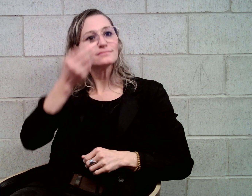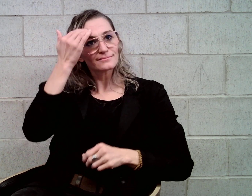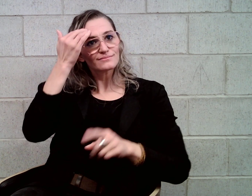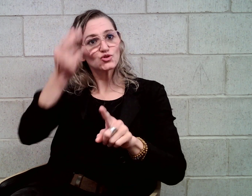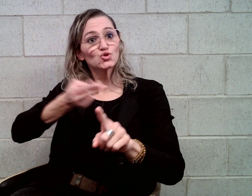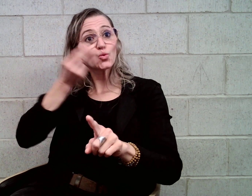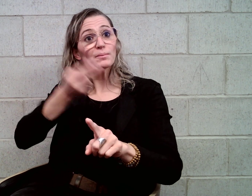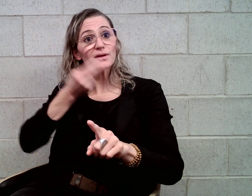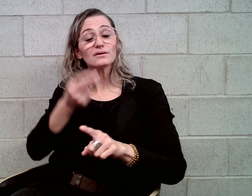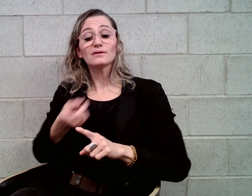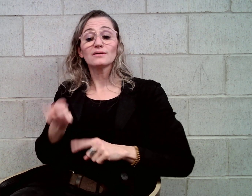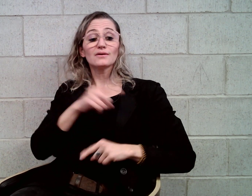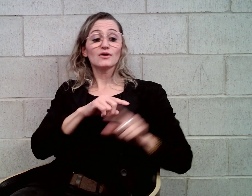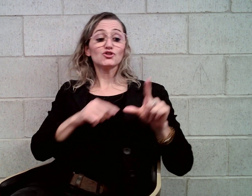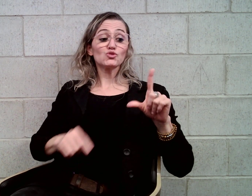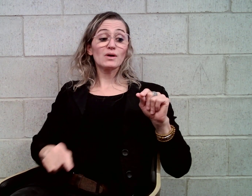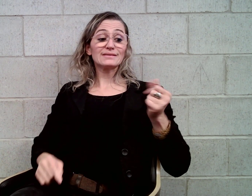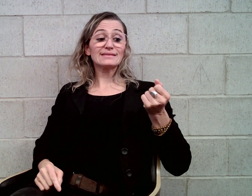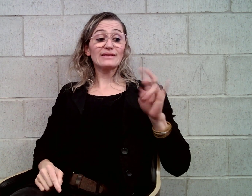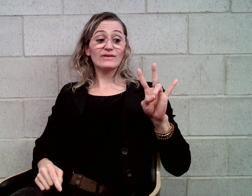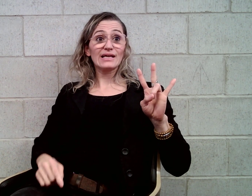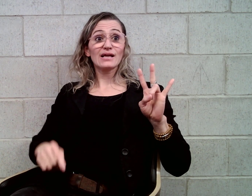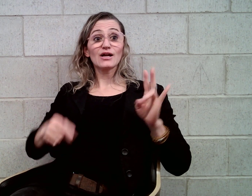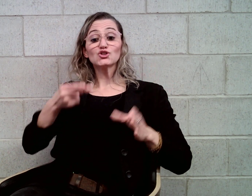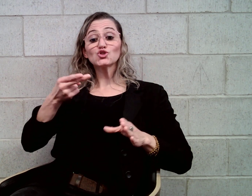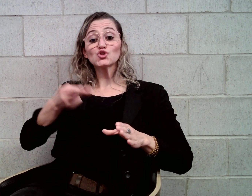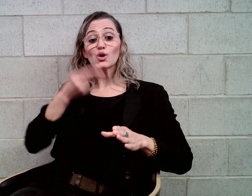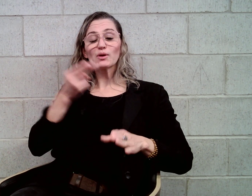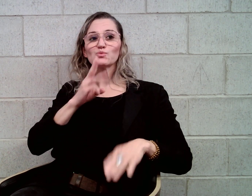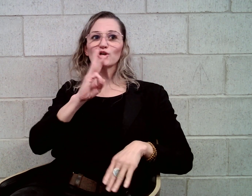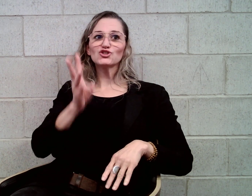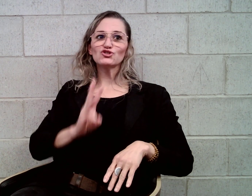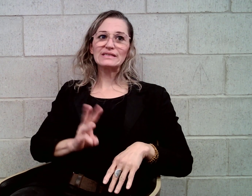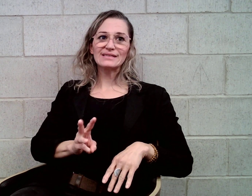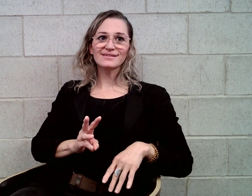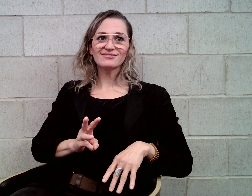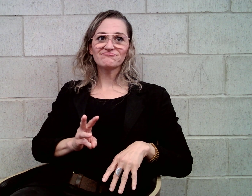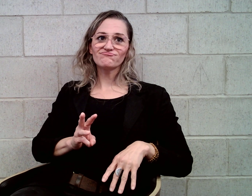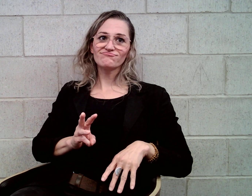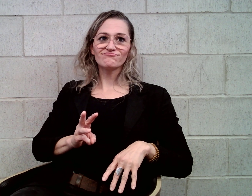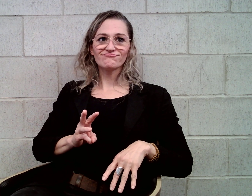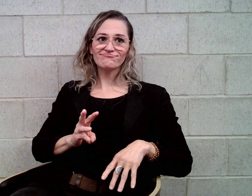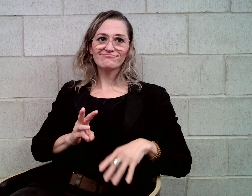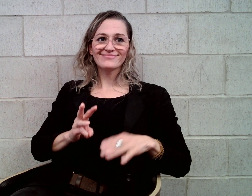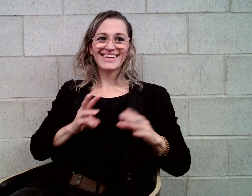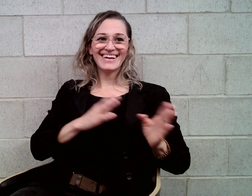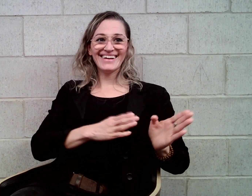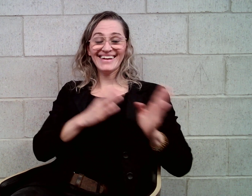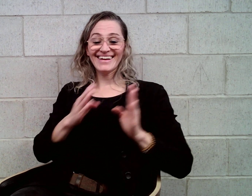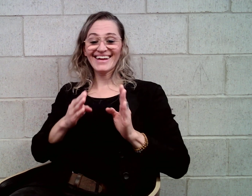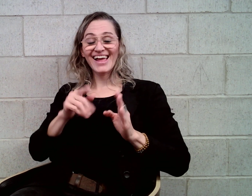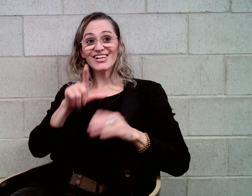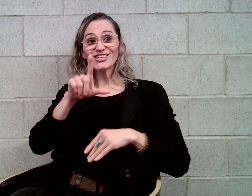adjustments. I have a metaphor of soup. 2017, we had a very thin, watery soup.